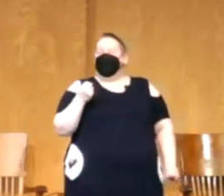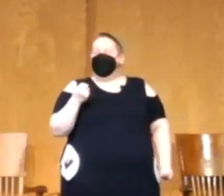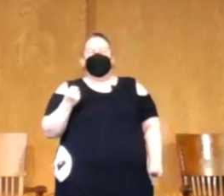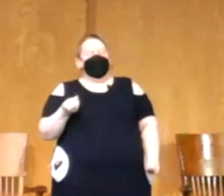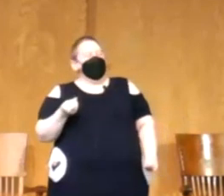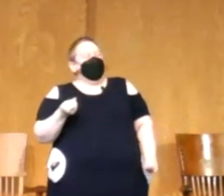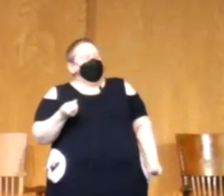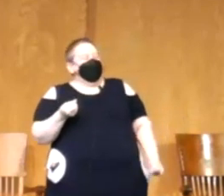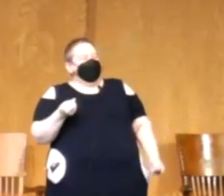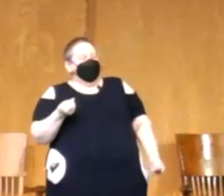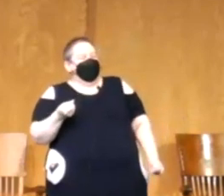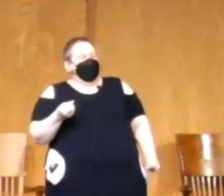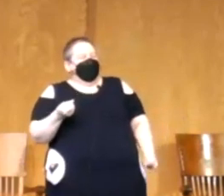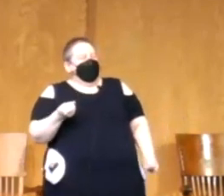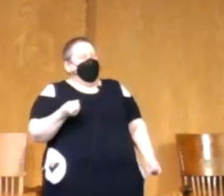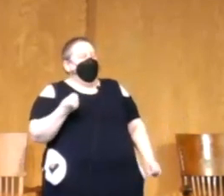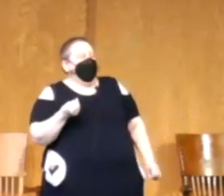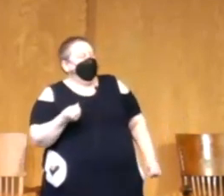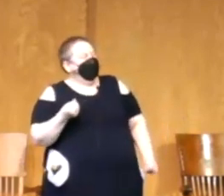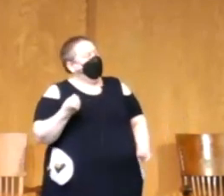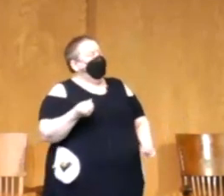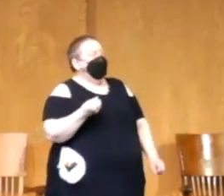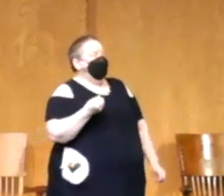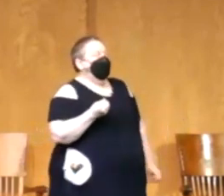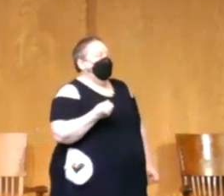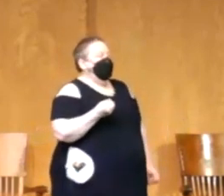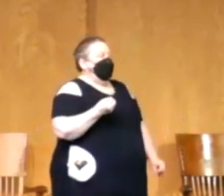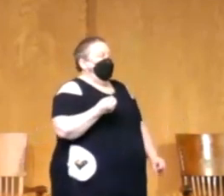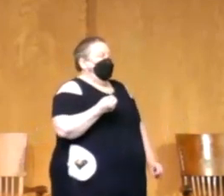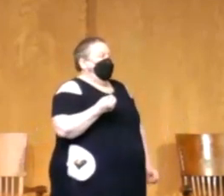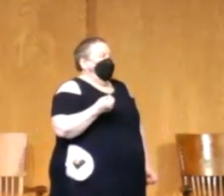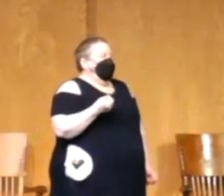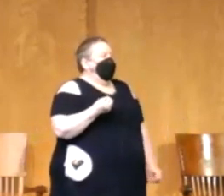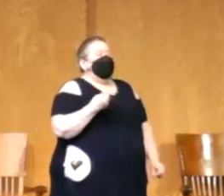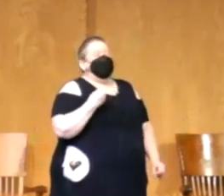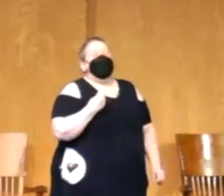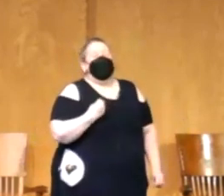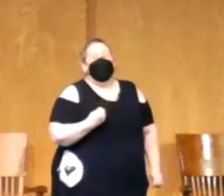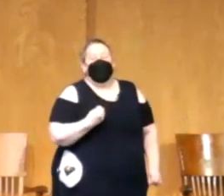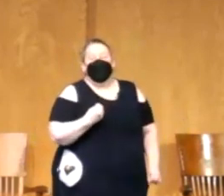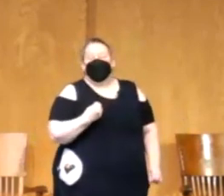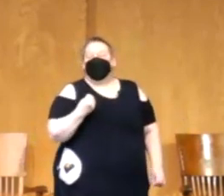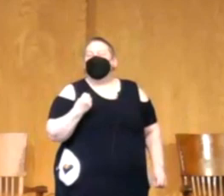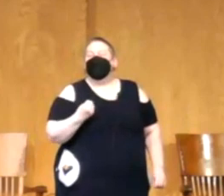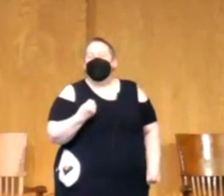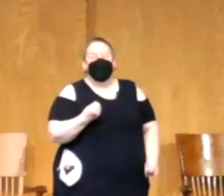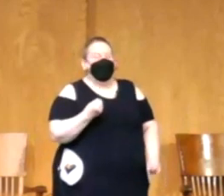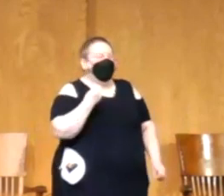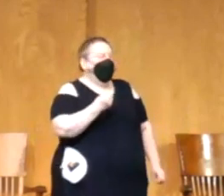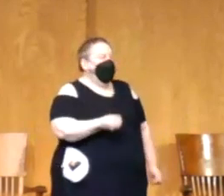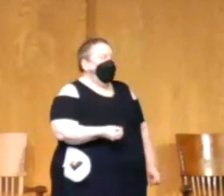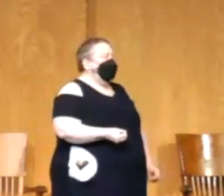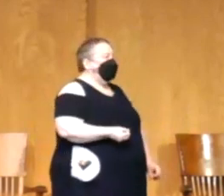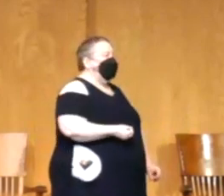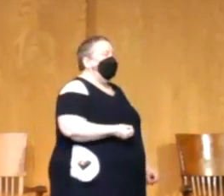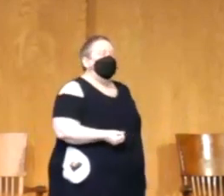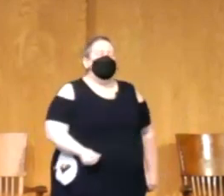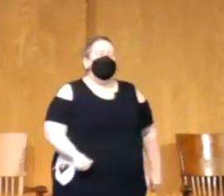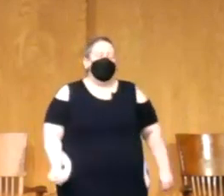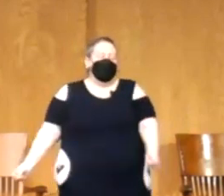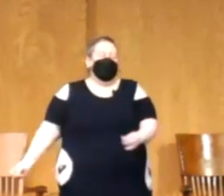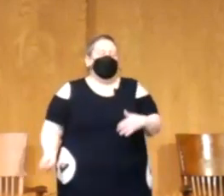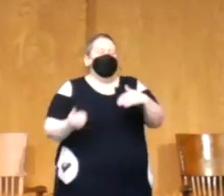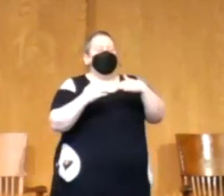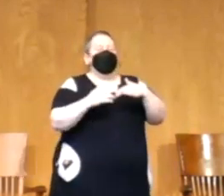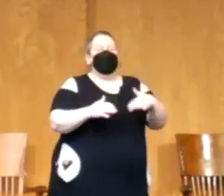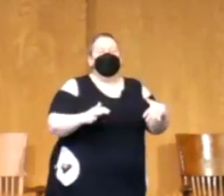more precious because they were sought out or snuck up upon us and were